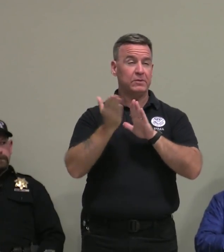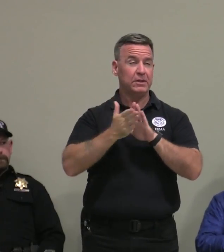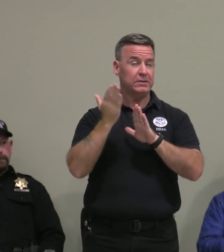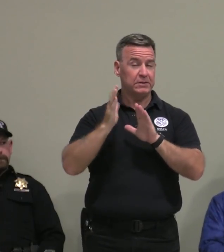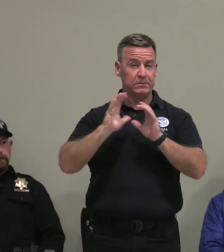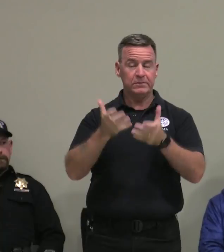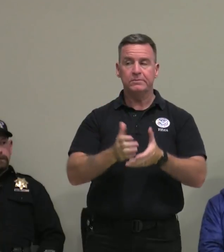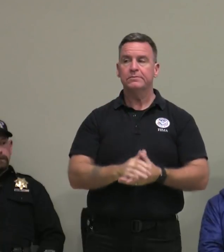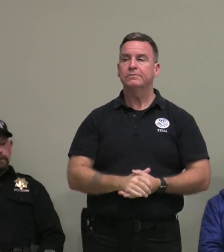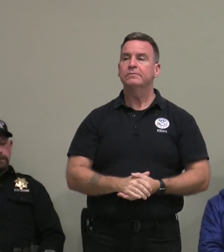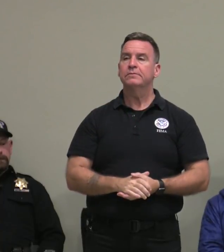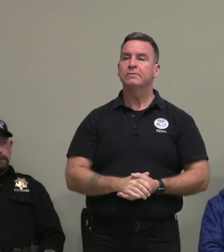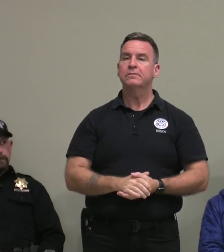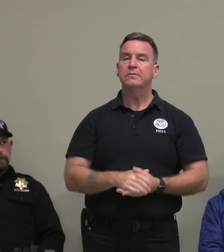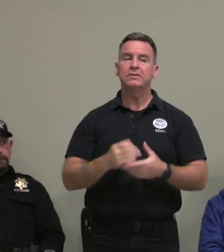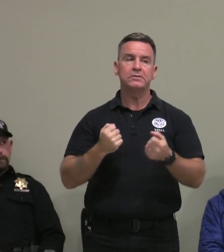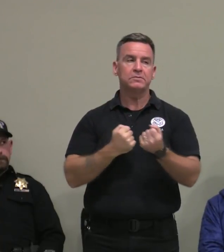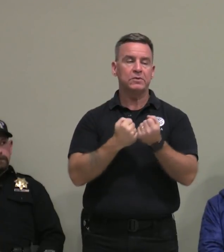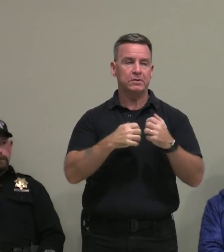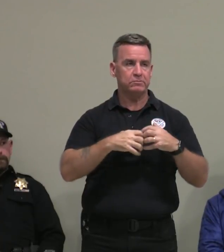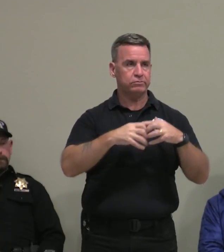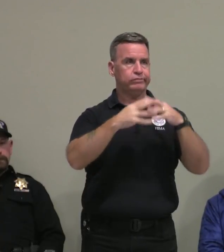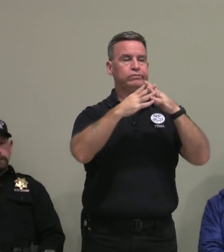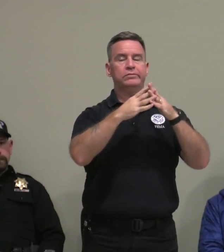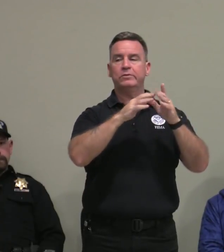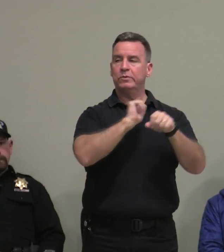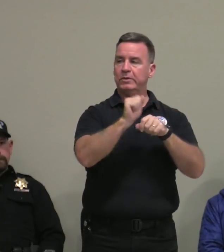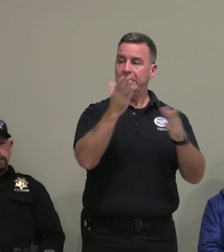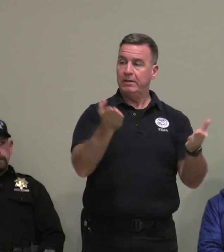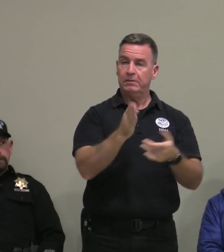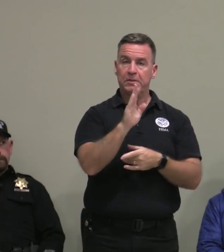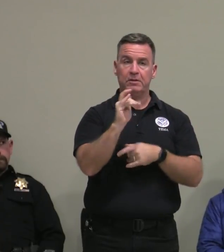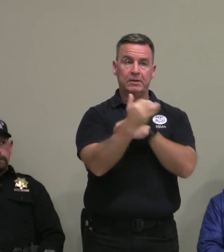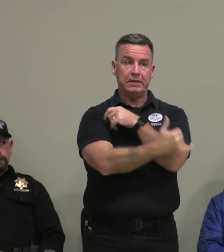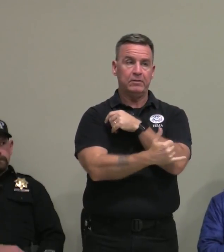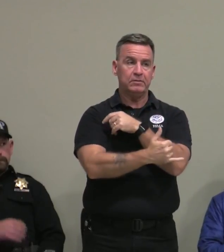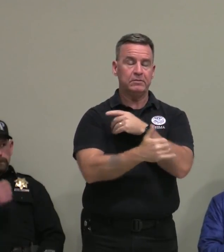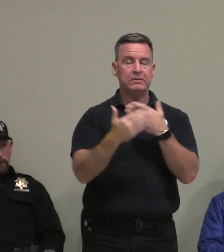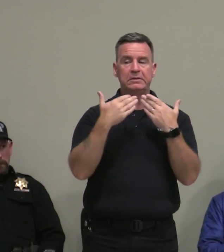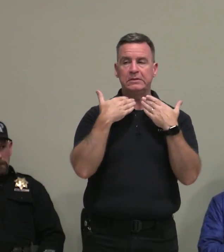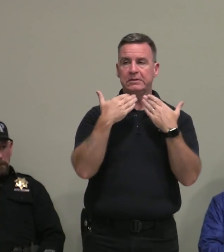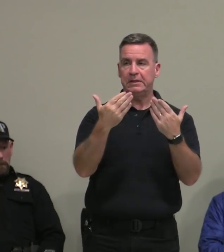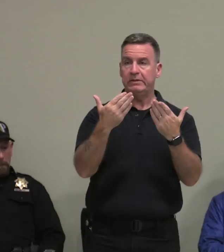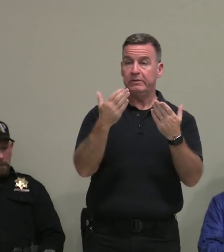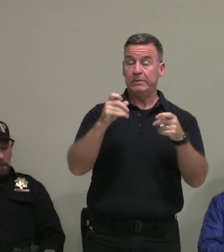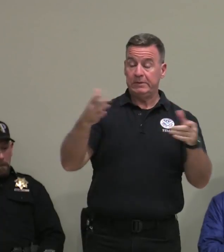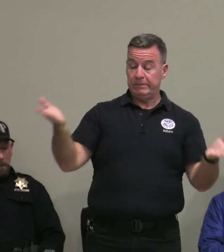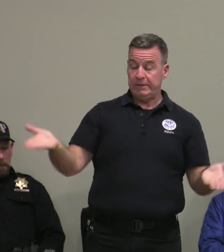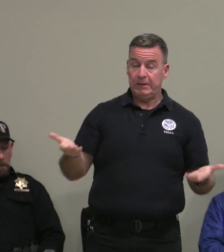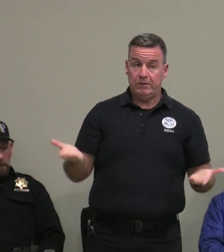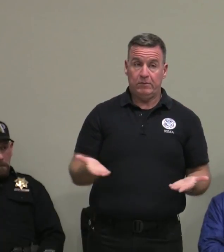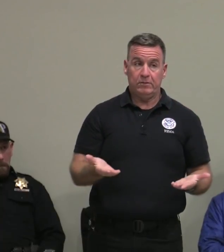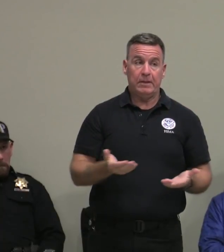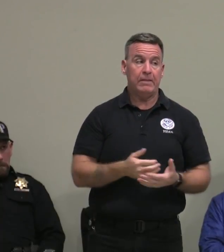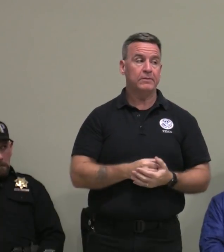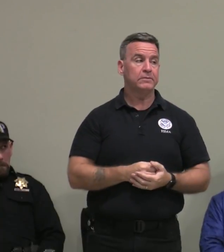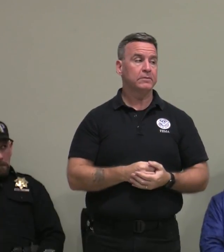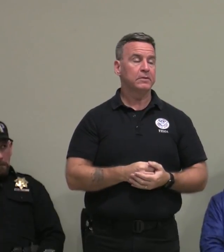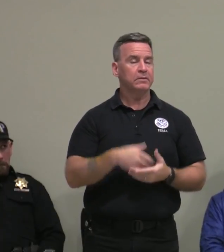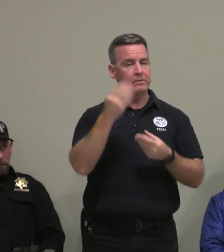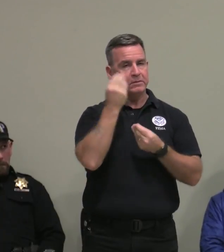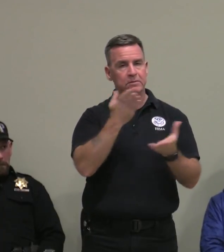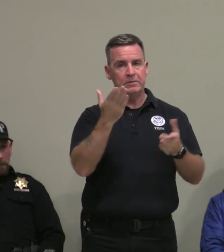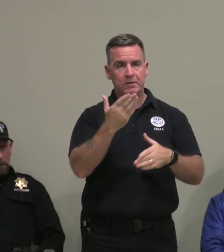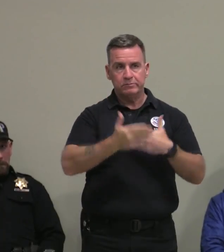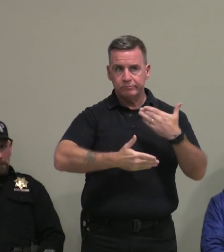supporting our restoration efforts here in Butte County. I want to thank you for the opportunity to be here and give you an update on